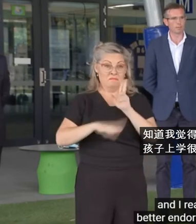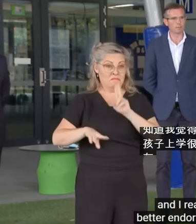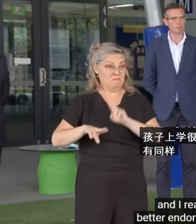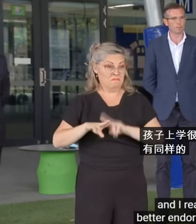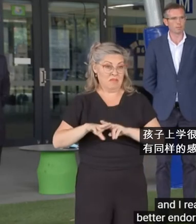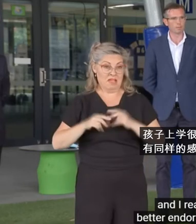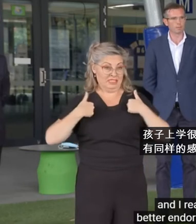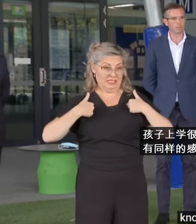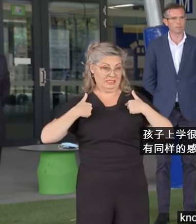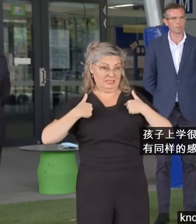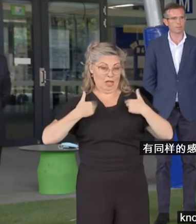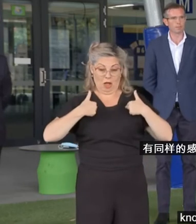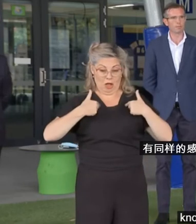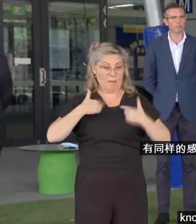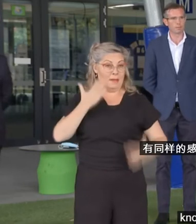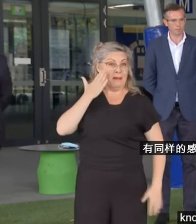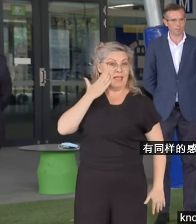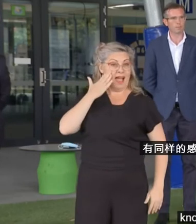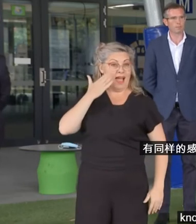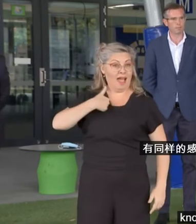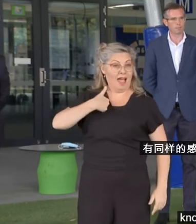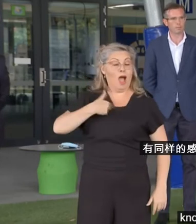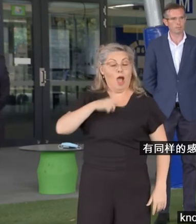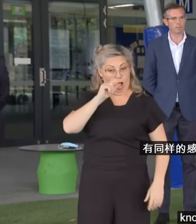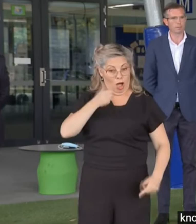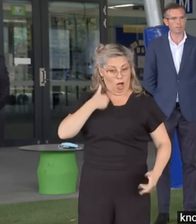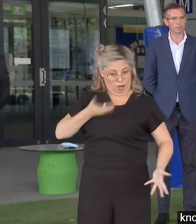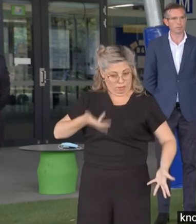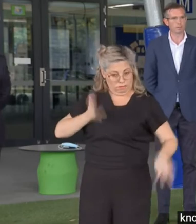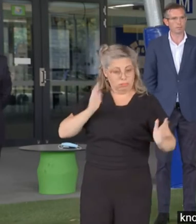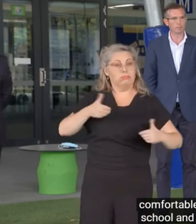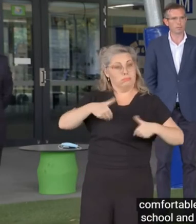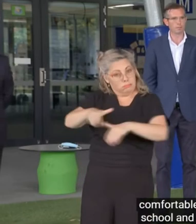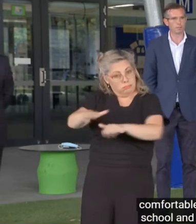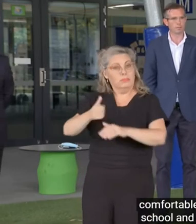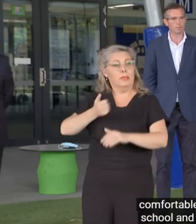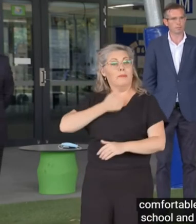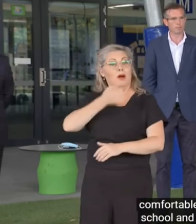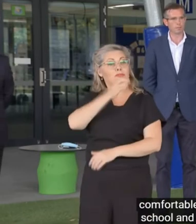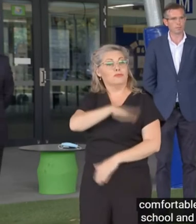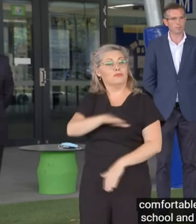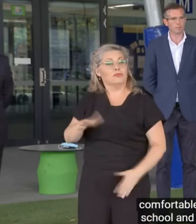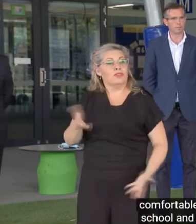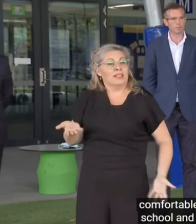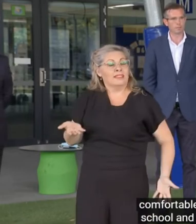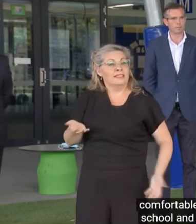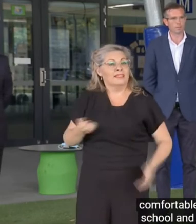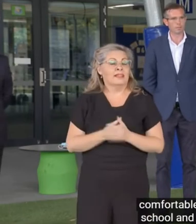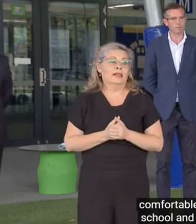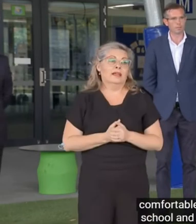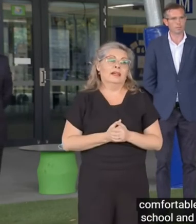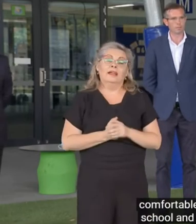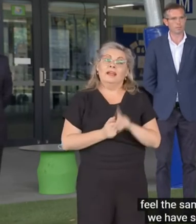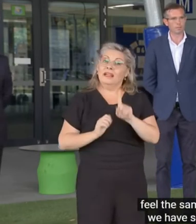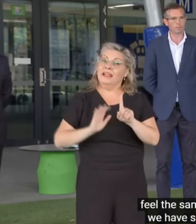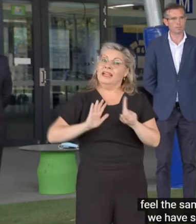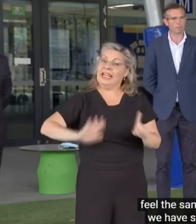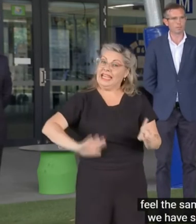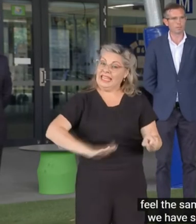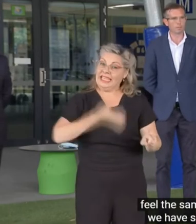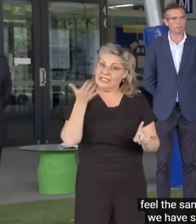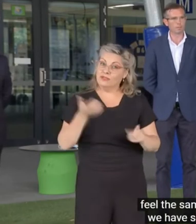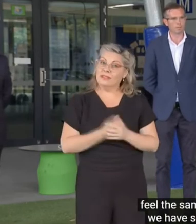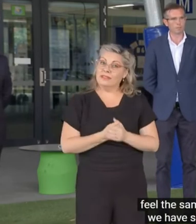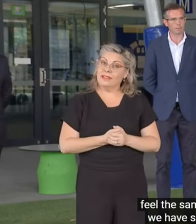hope other parents feel the same. Interestingly, what we have seen in terms of our attendance rates is that we have had attendance on par